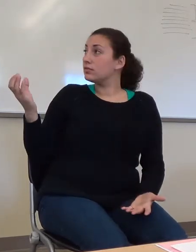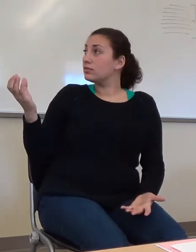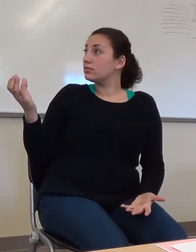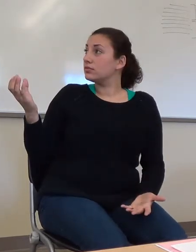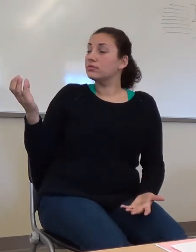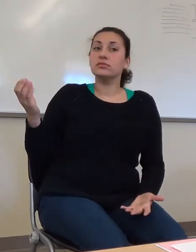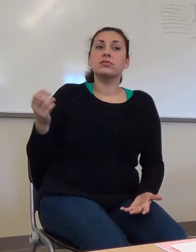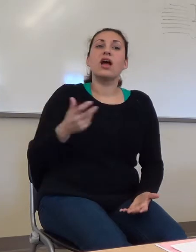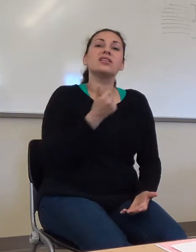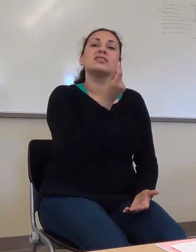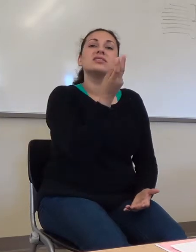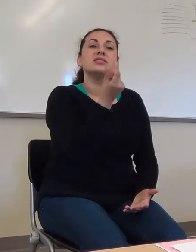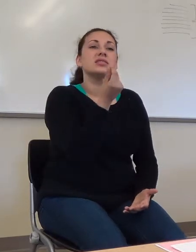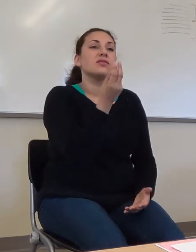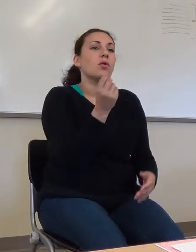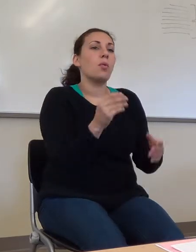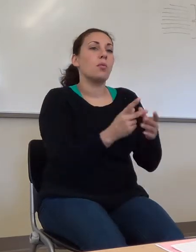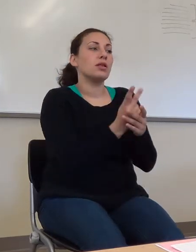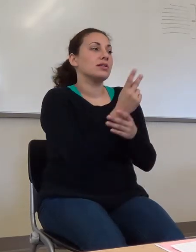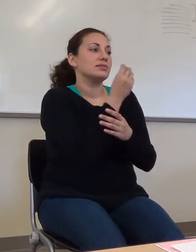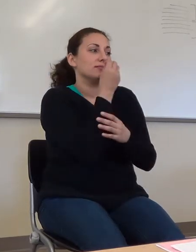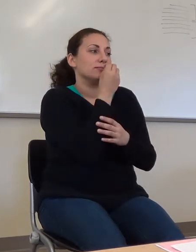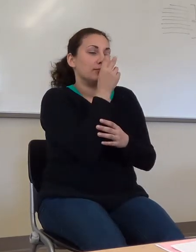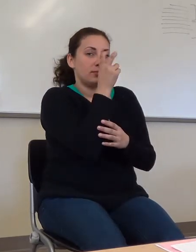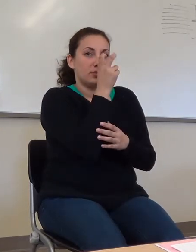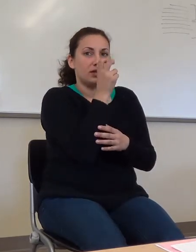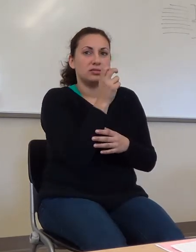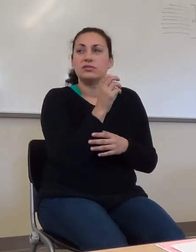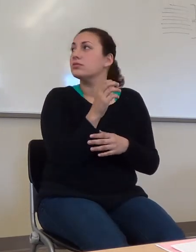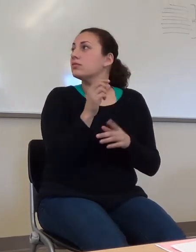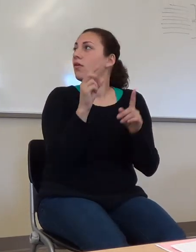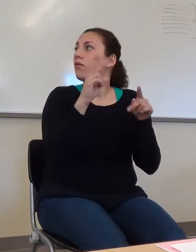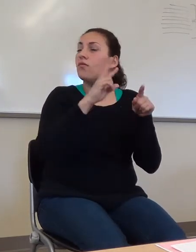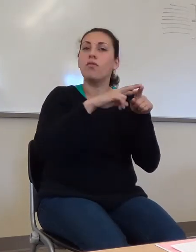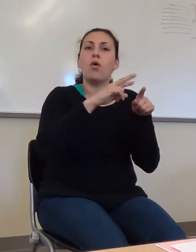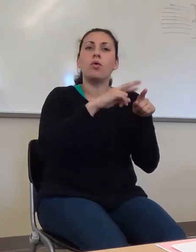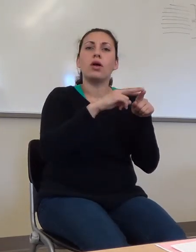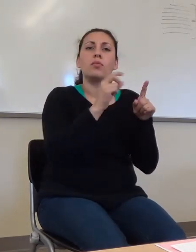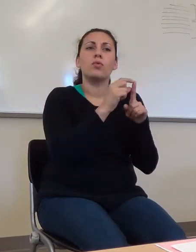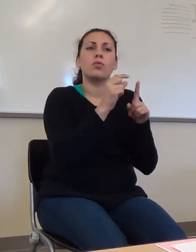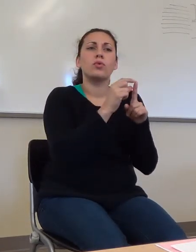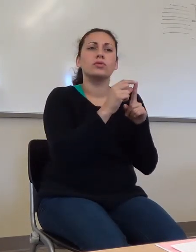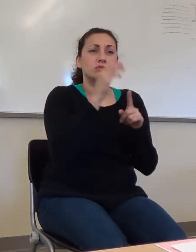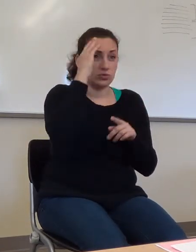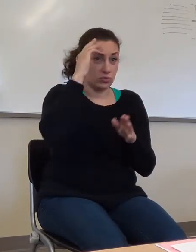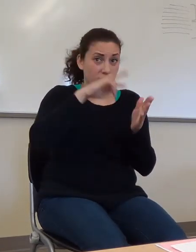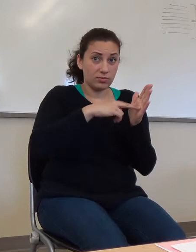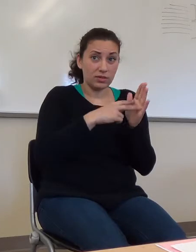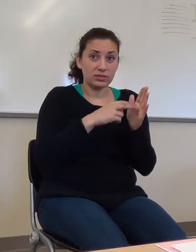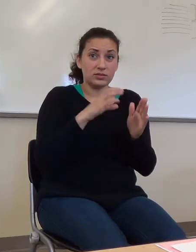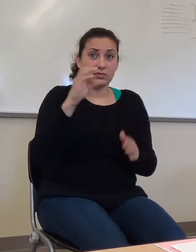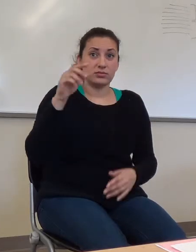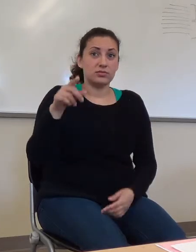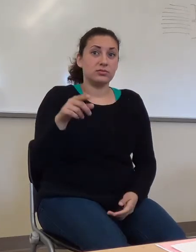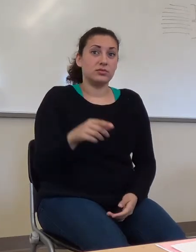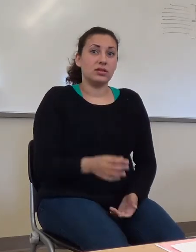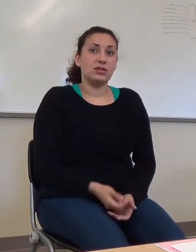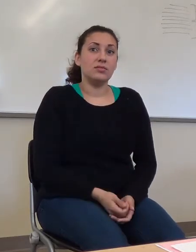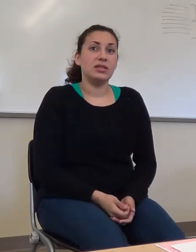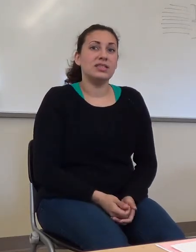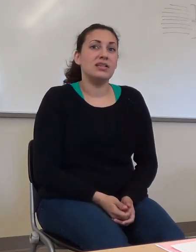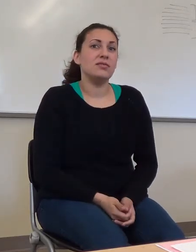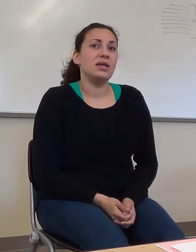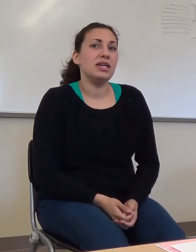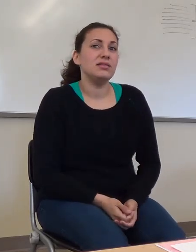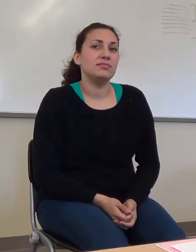is one of several carnivorous plants. Here's a vocabulary word. How many people know what this word means?